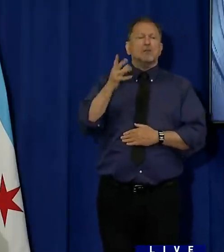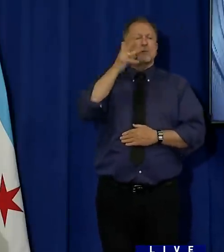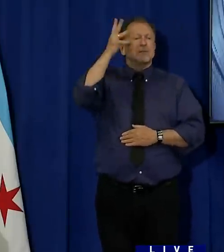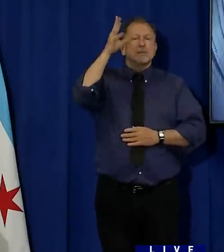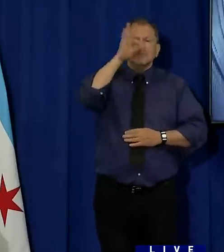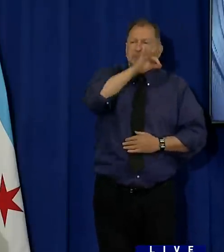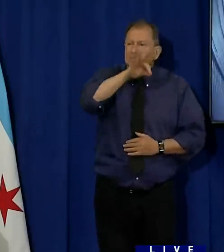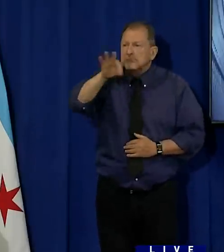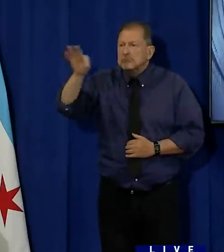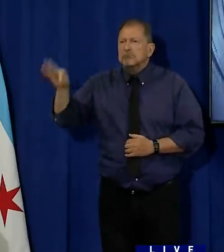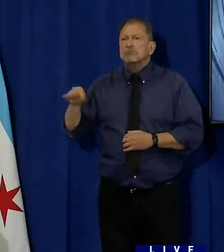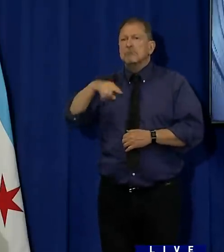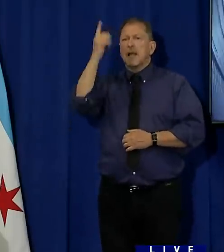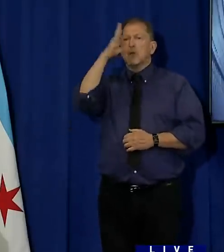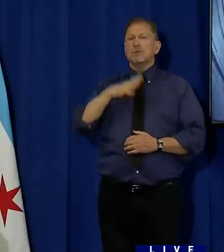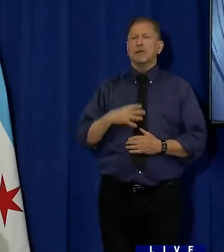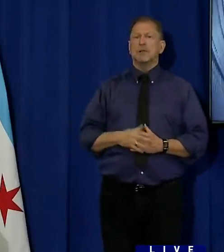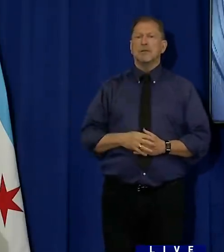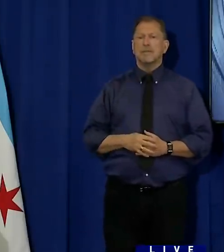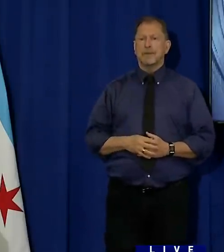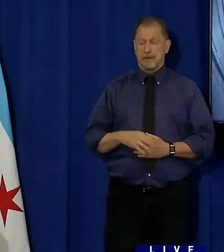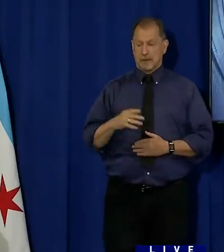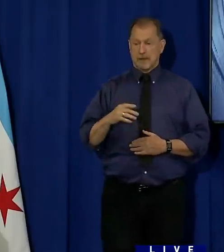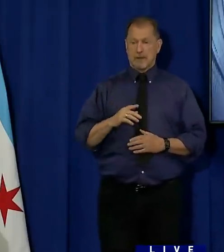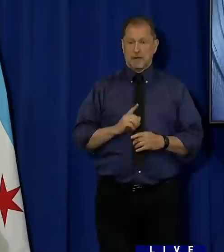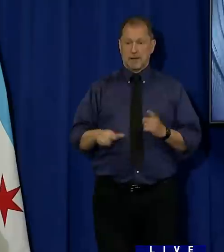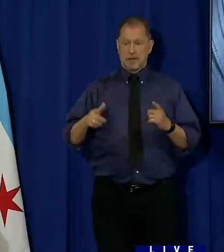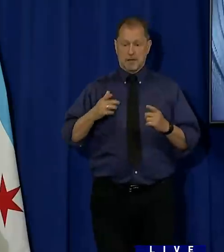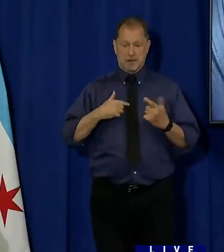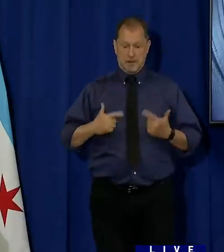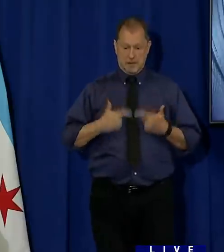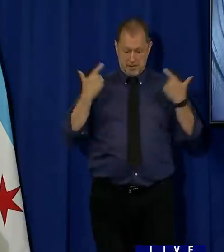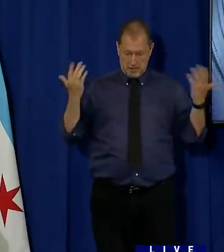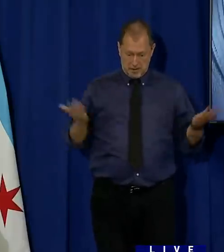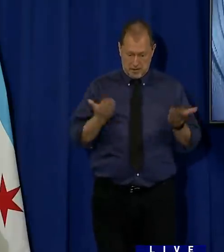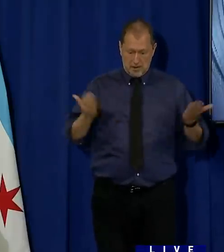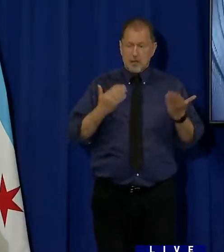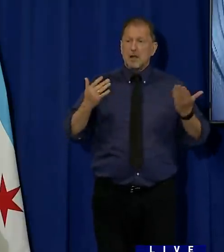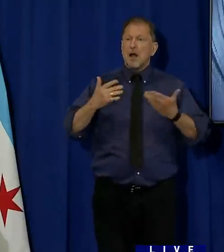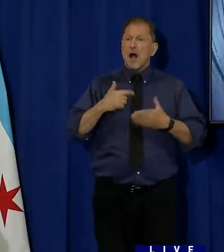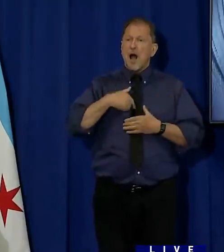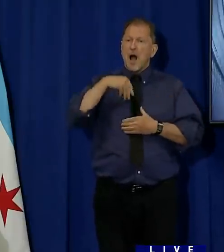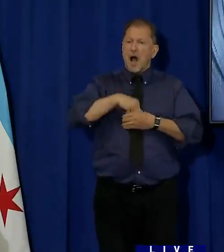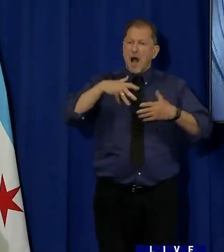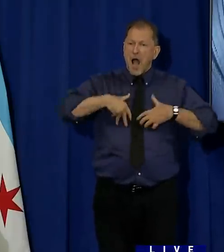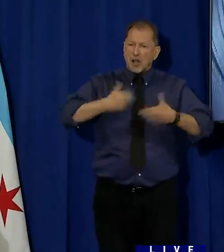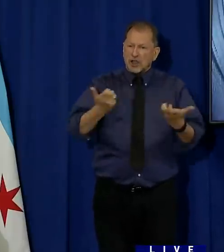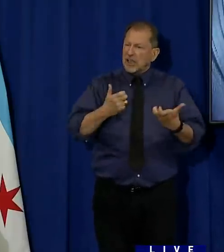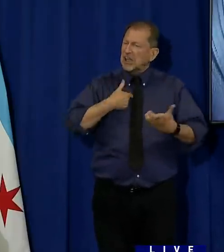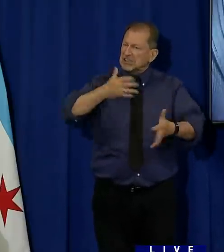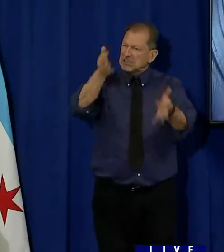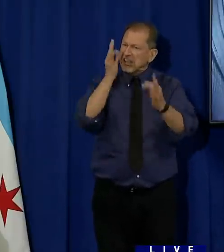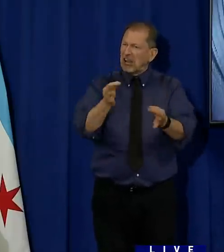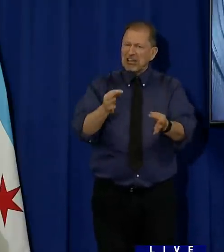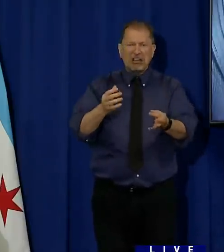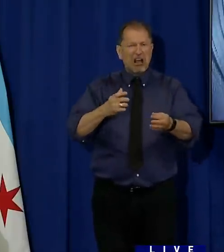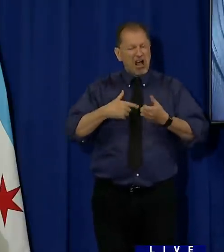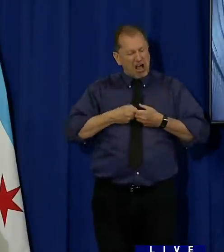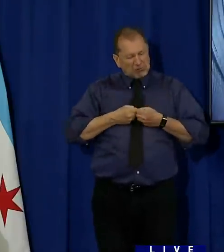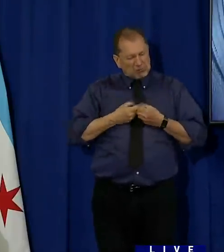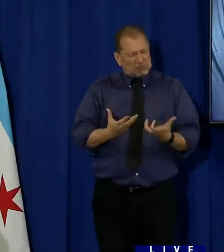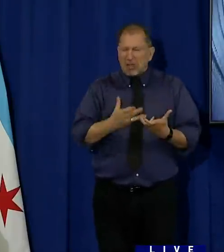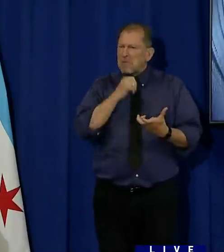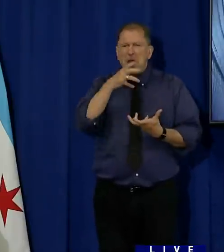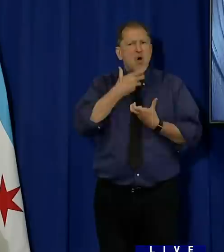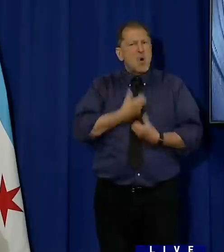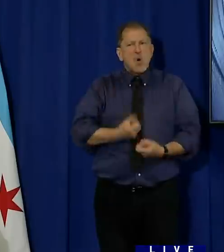Now, my life in this country has forced me to be angry and determined to be a fighter. All my life,